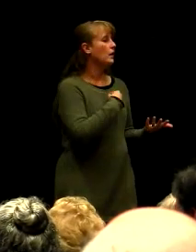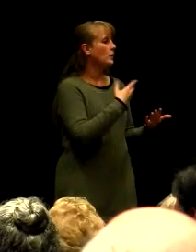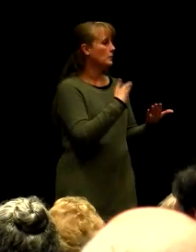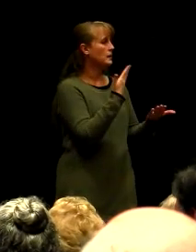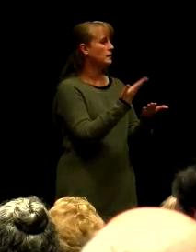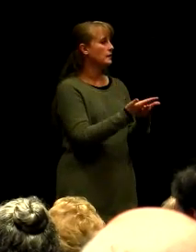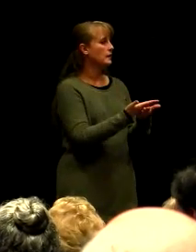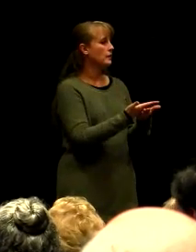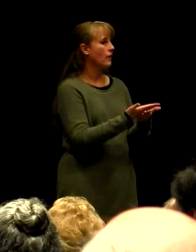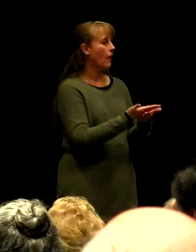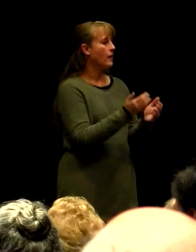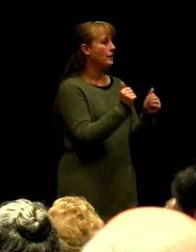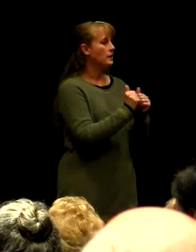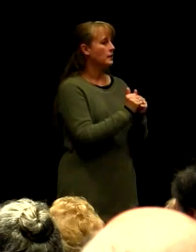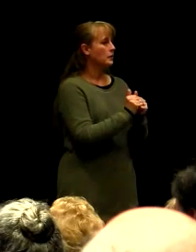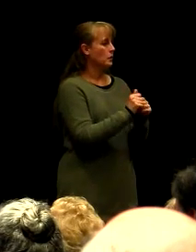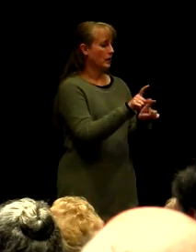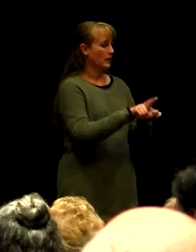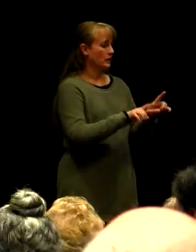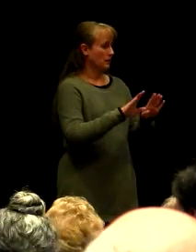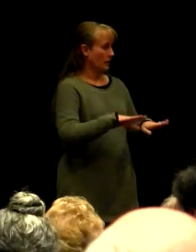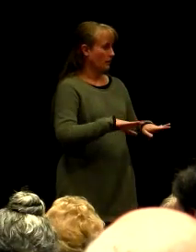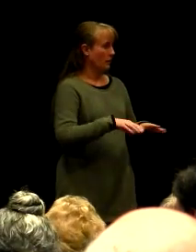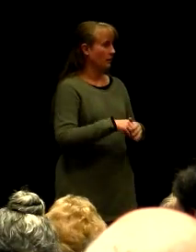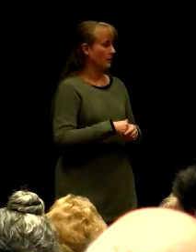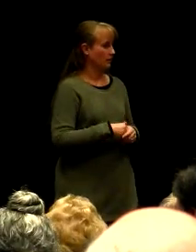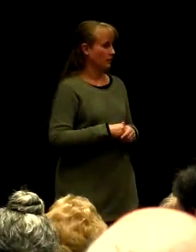we end up with the Star Child. Uh-huh.